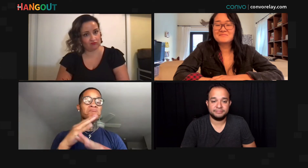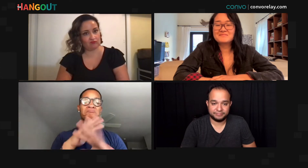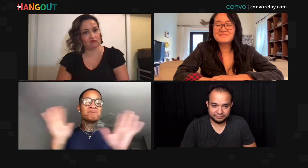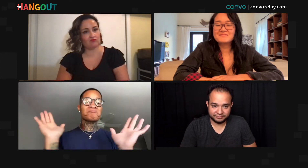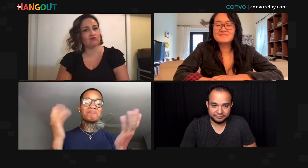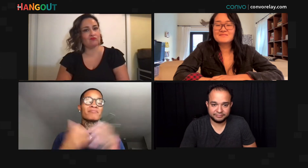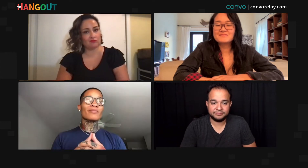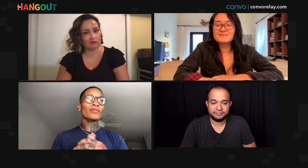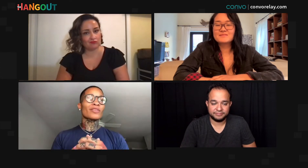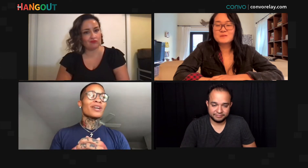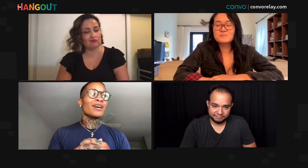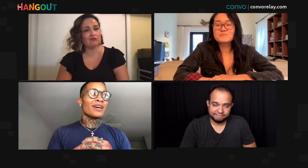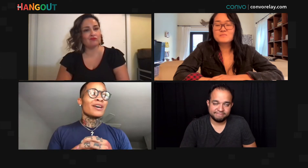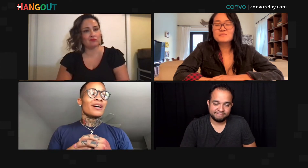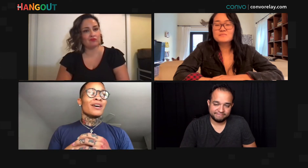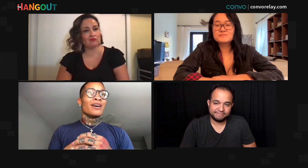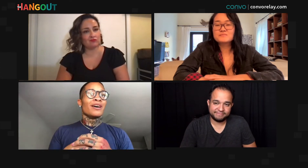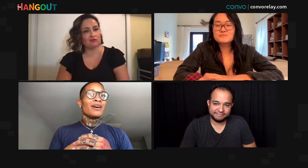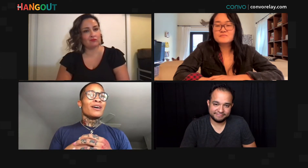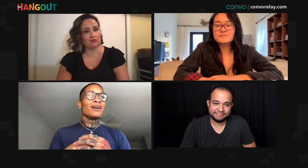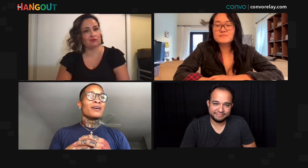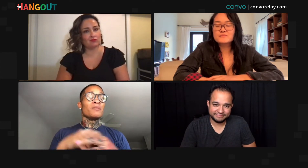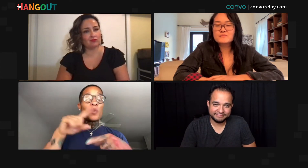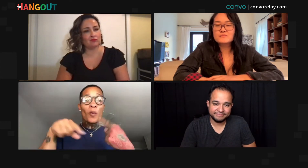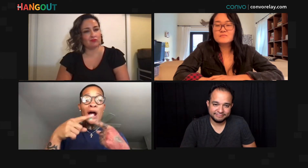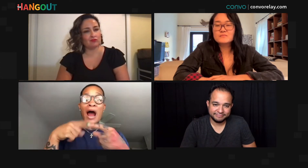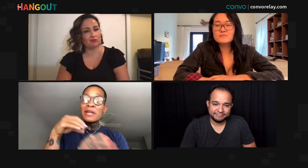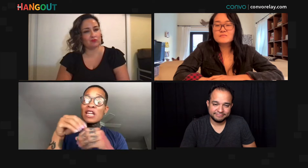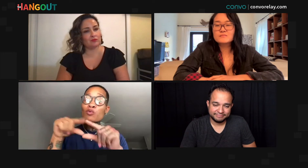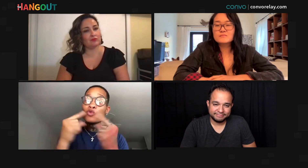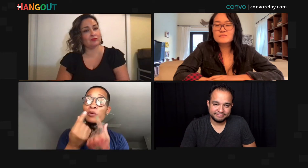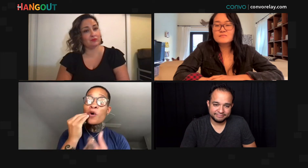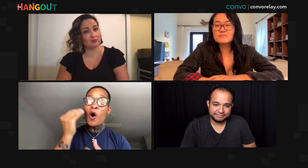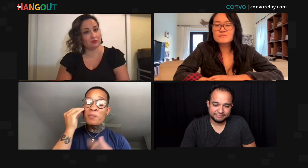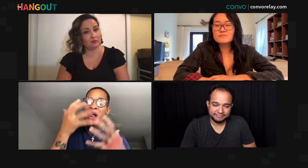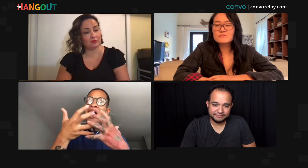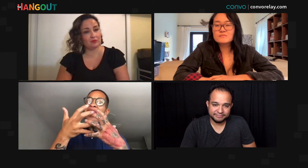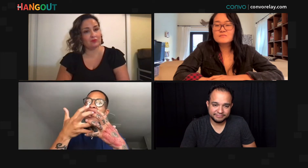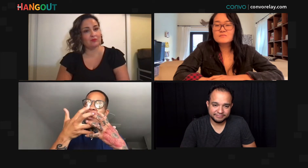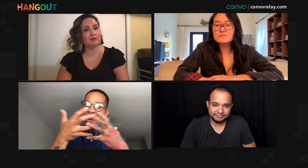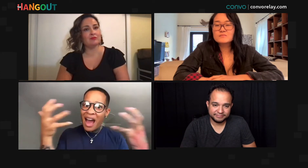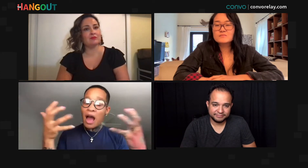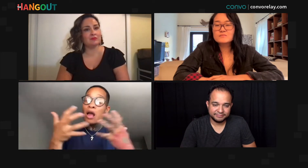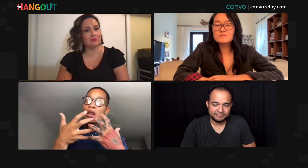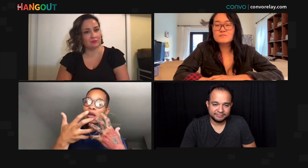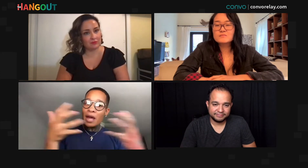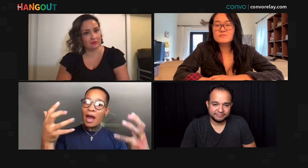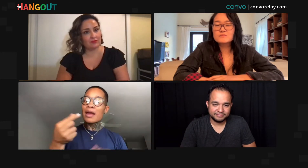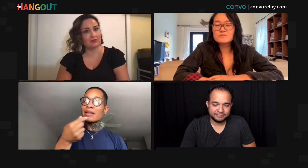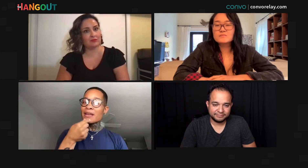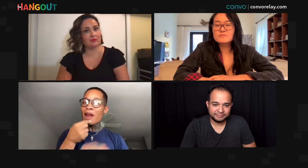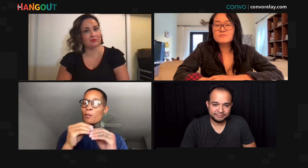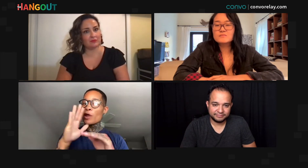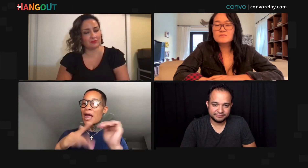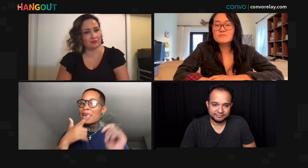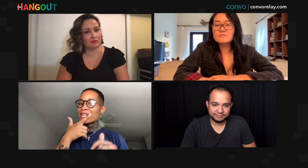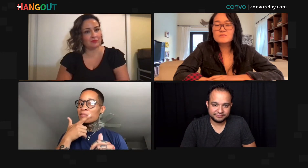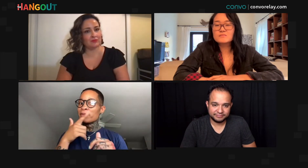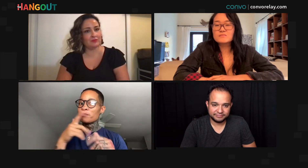you and it's okay. That's okay. It's when I was in the group home, there was a lot of gay